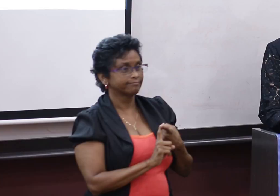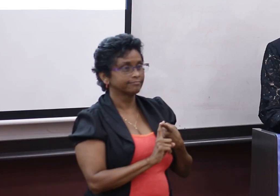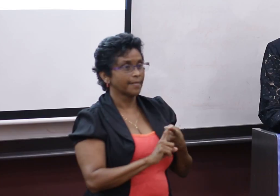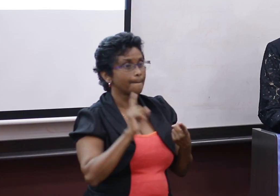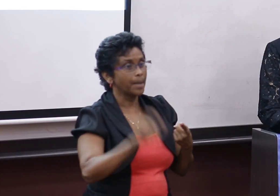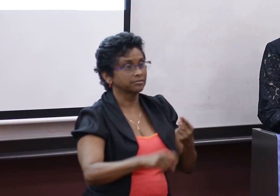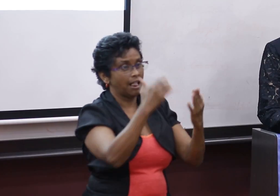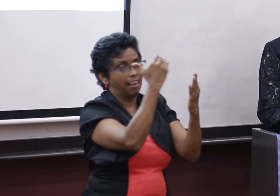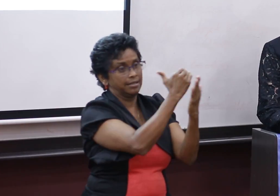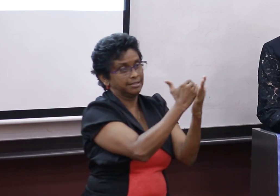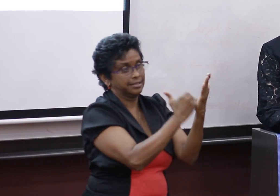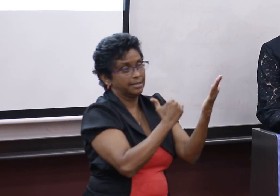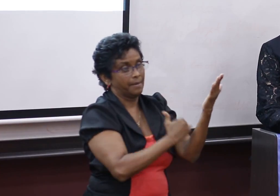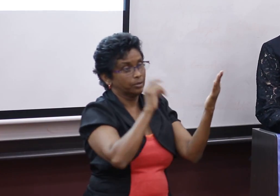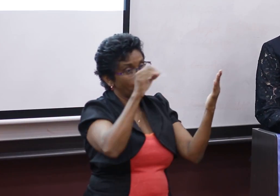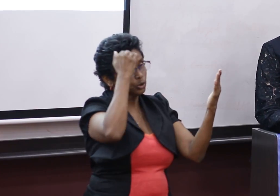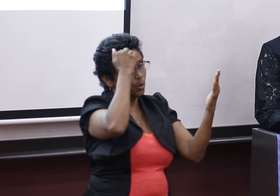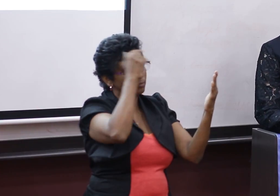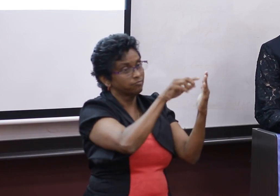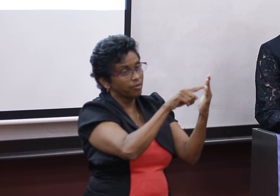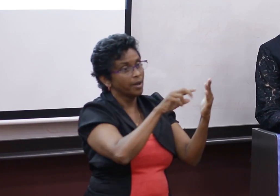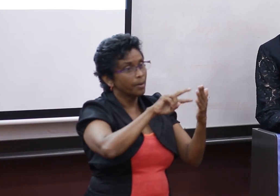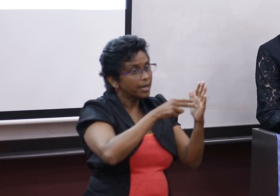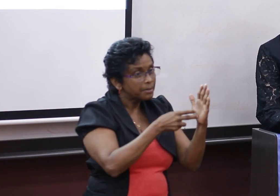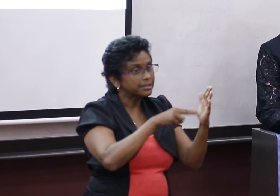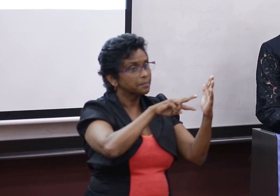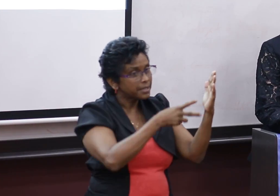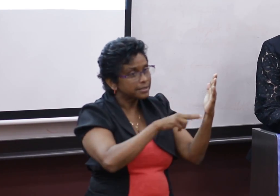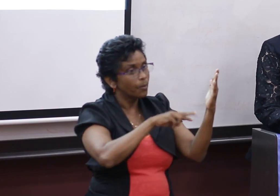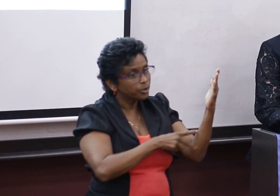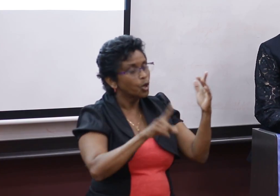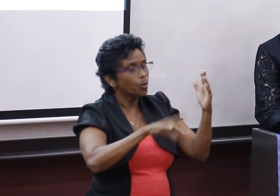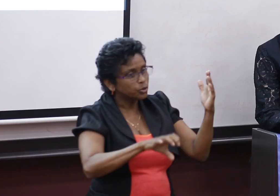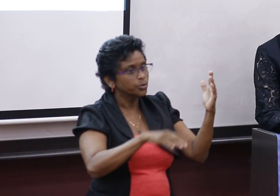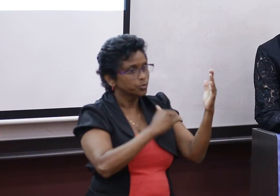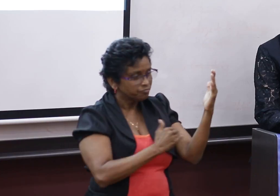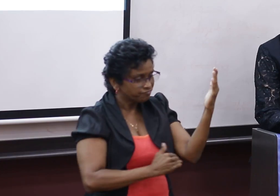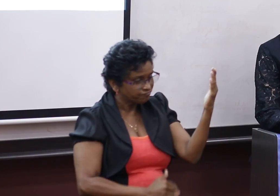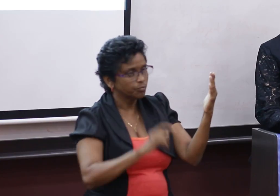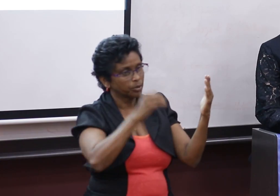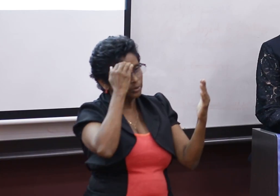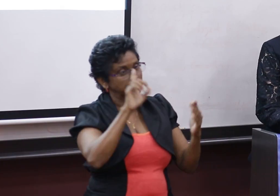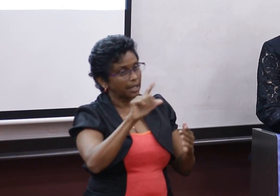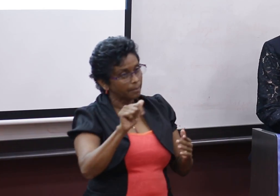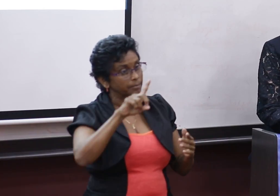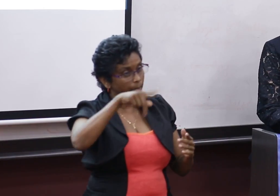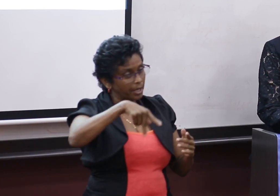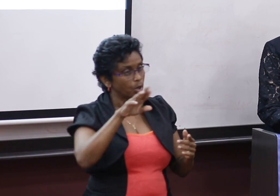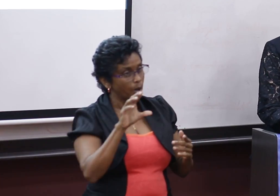clear guidelines and definitions in consultation with the DPOs, that's the disability organizations, and persons